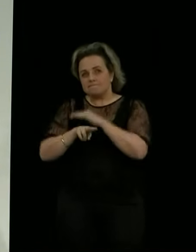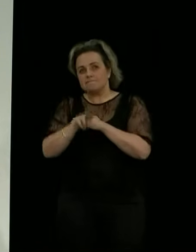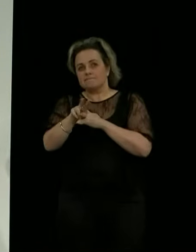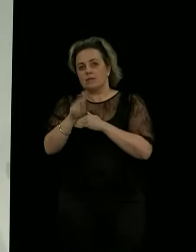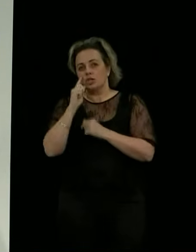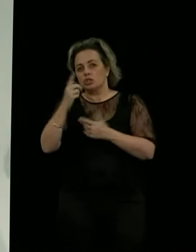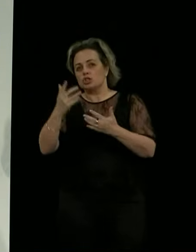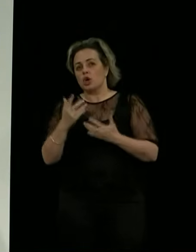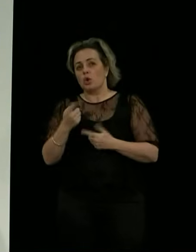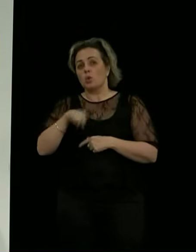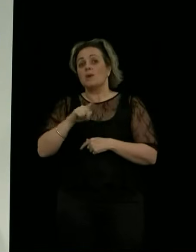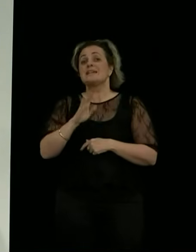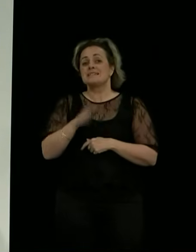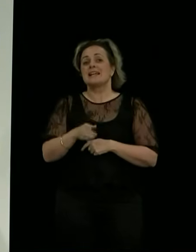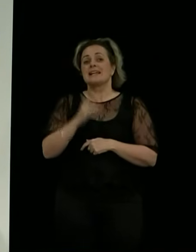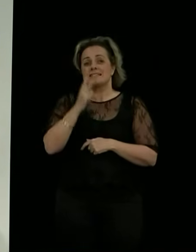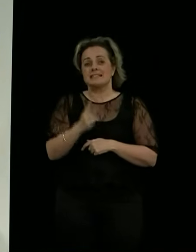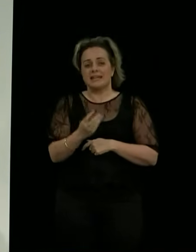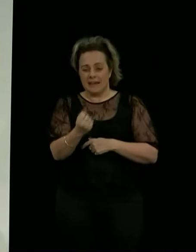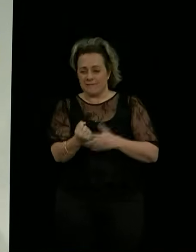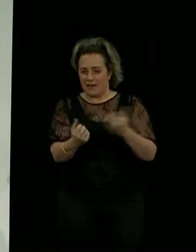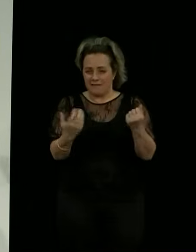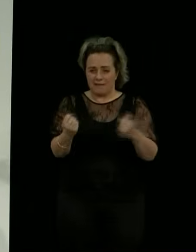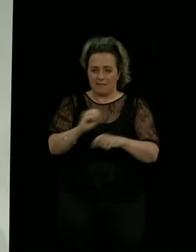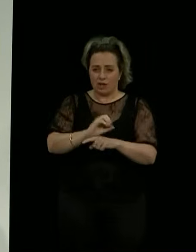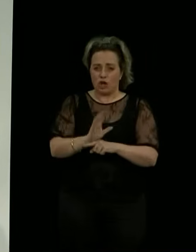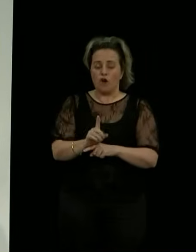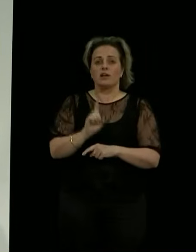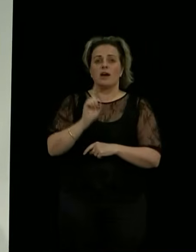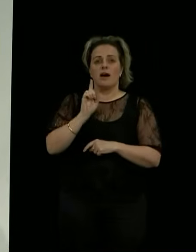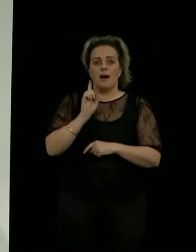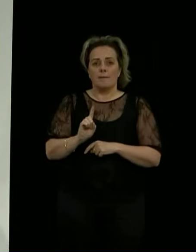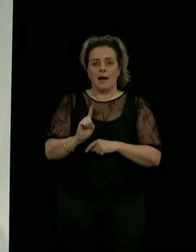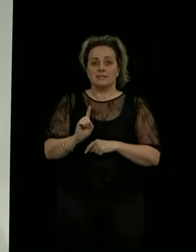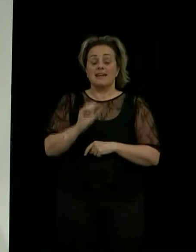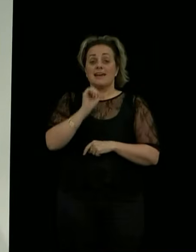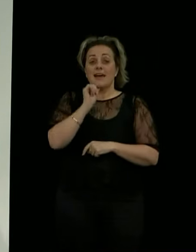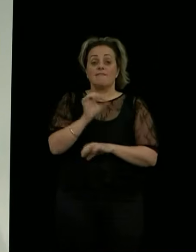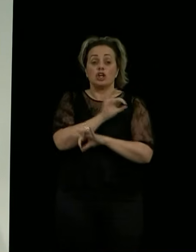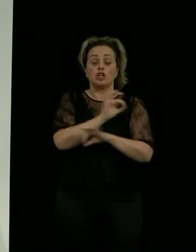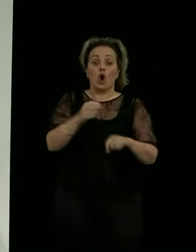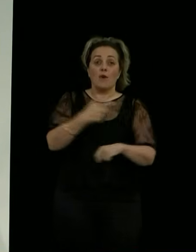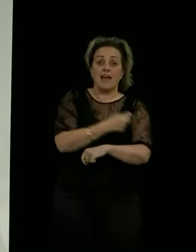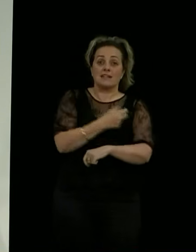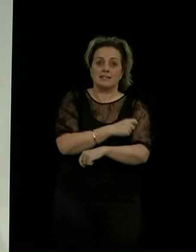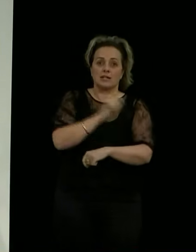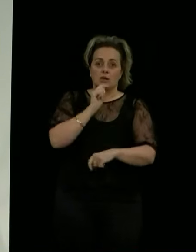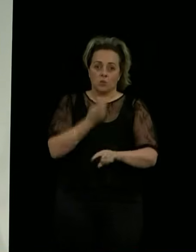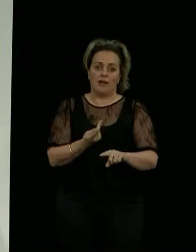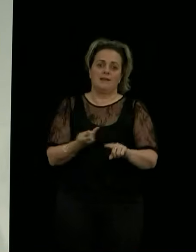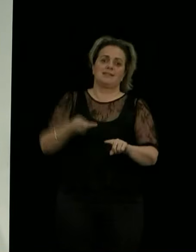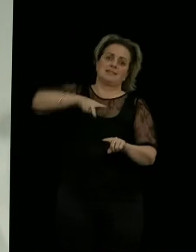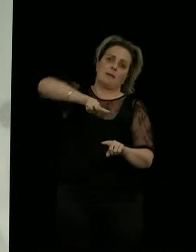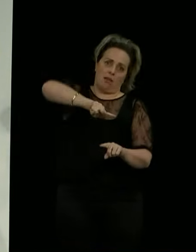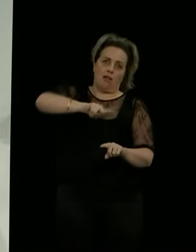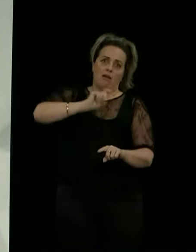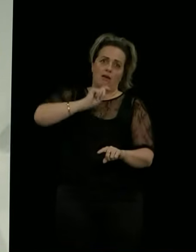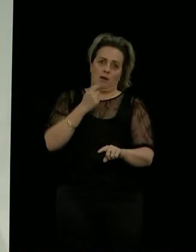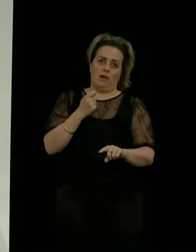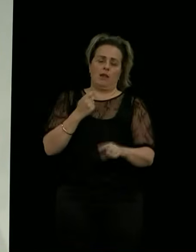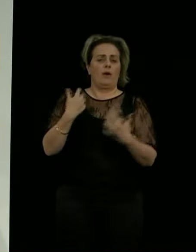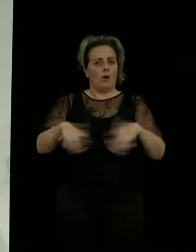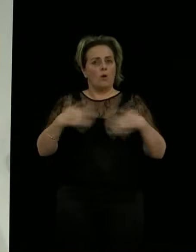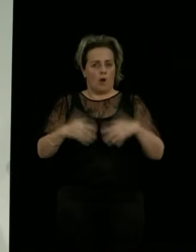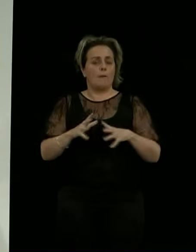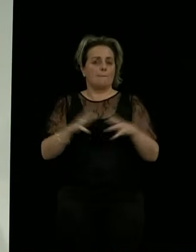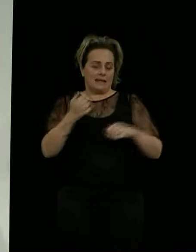seeing cases, they are 50% less than what we could have seen without vaccinations. That's an